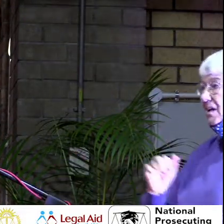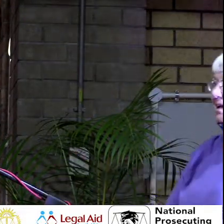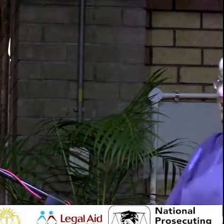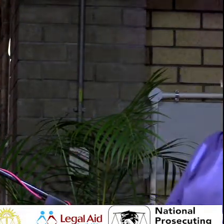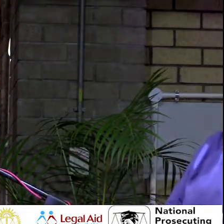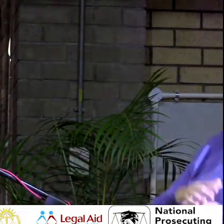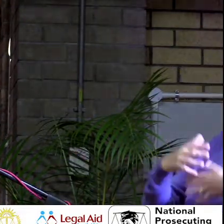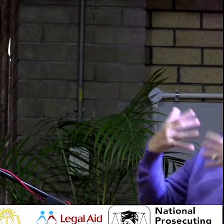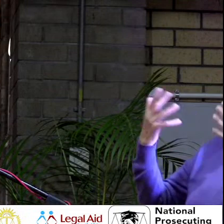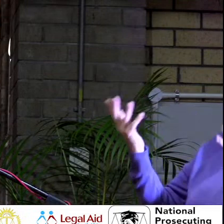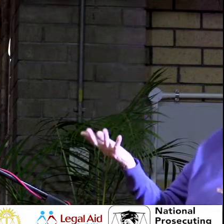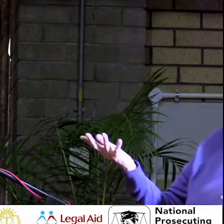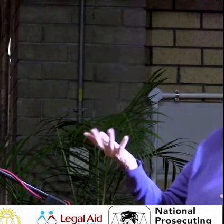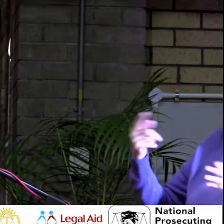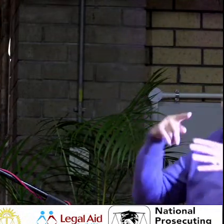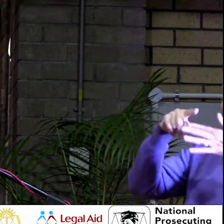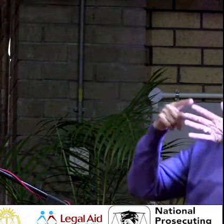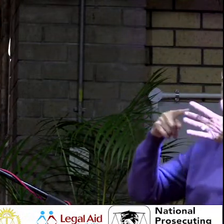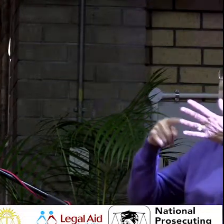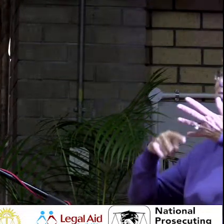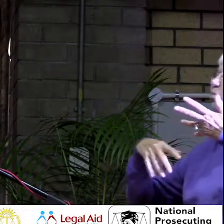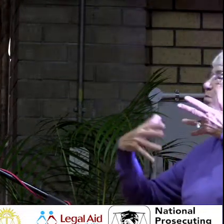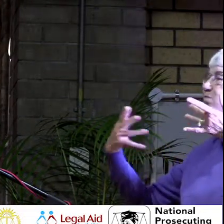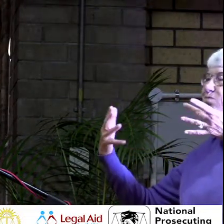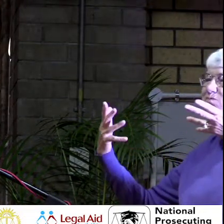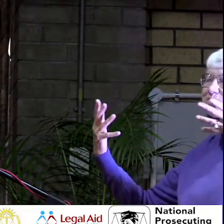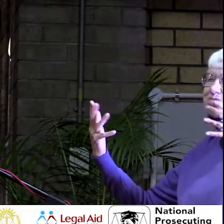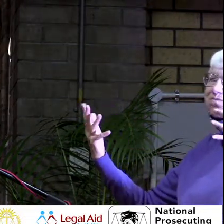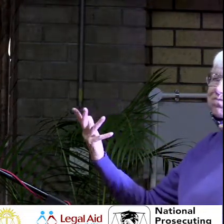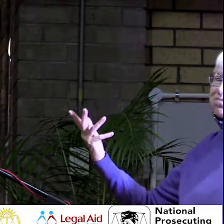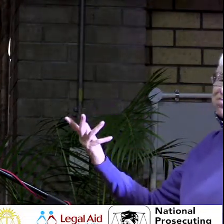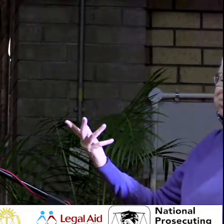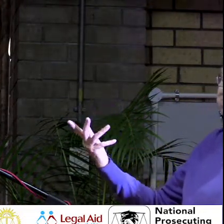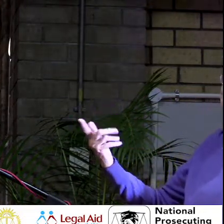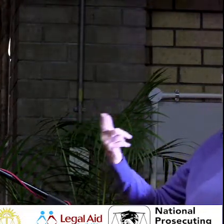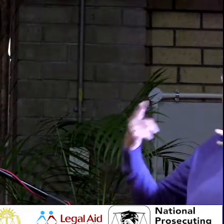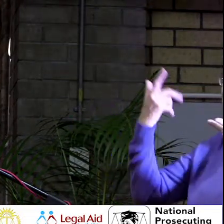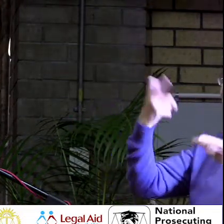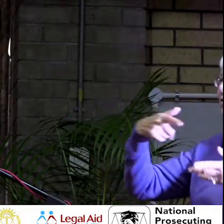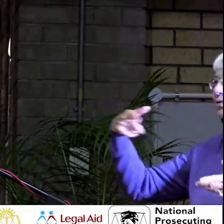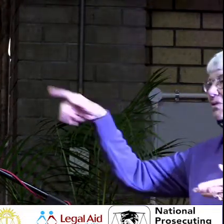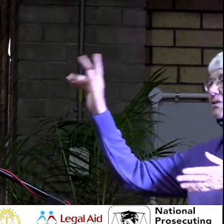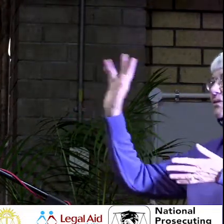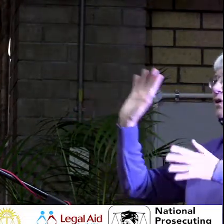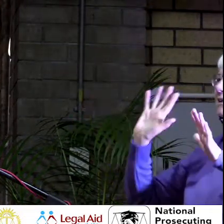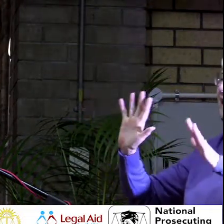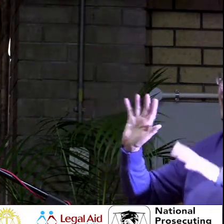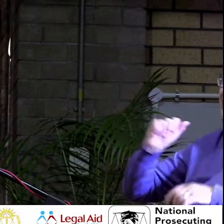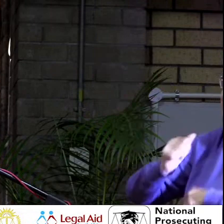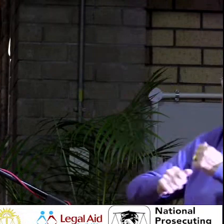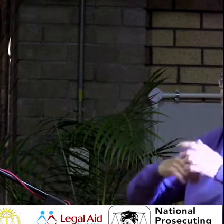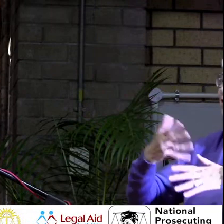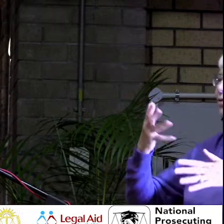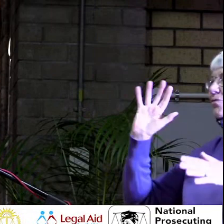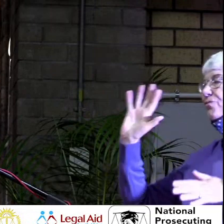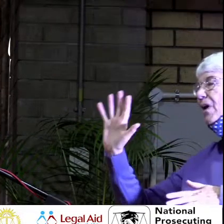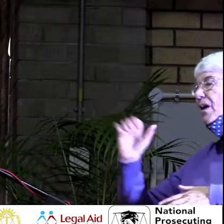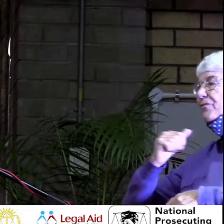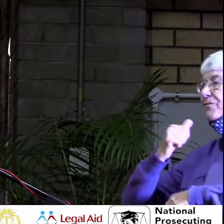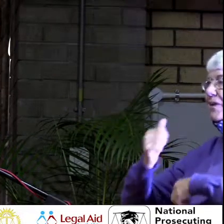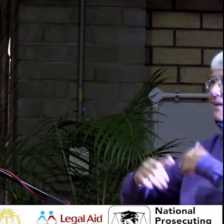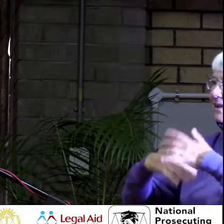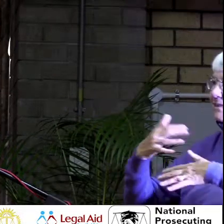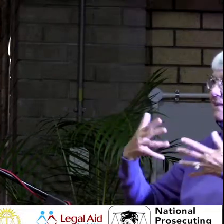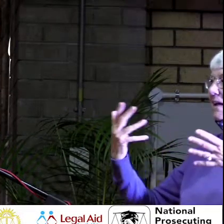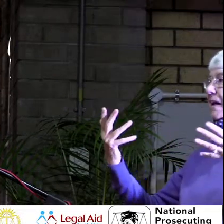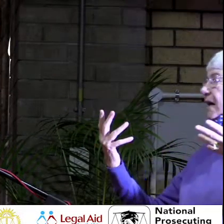of any other offense. It's 5 years if you were a child when the offense was committed. And if you don't